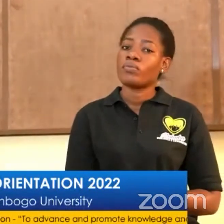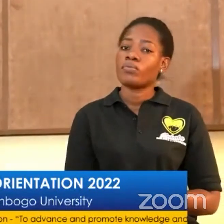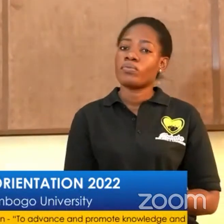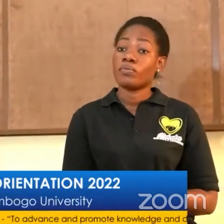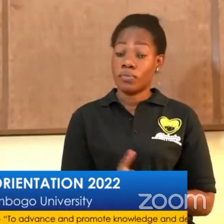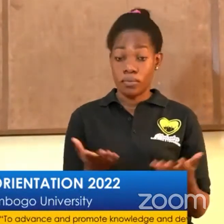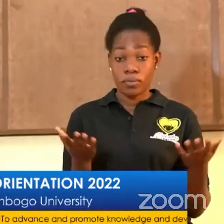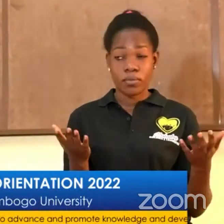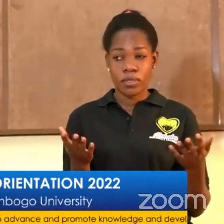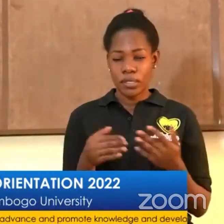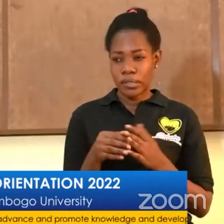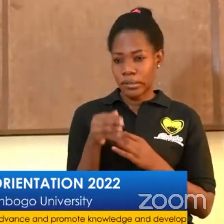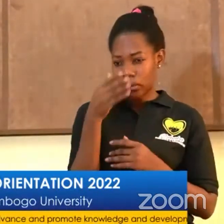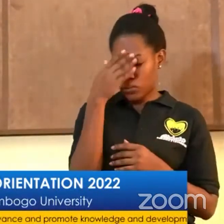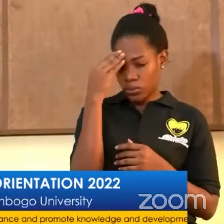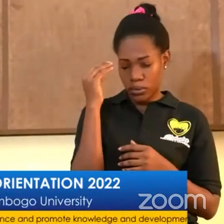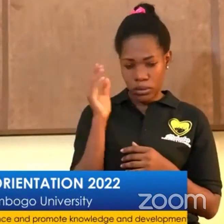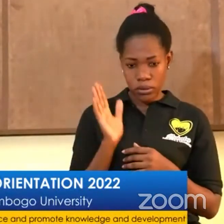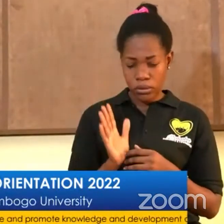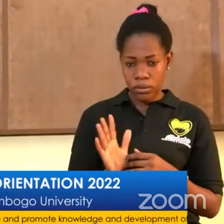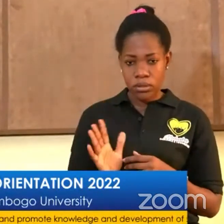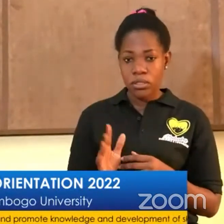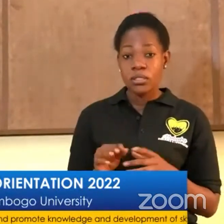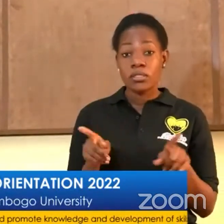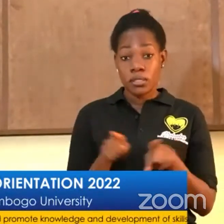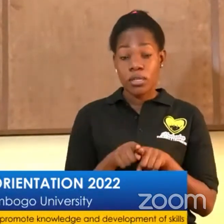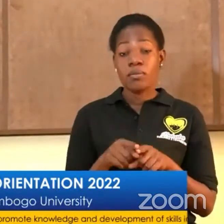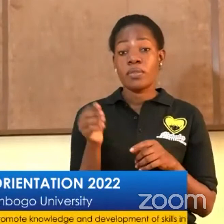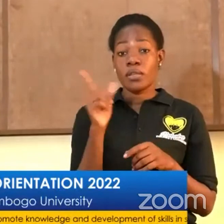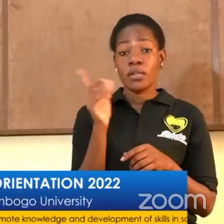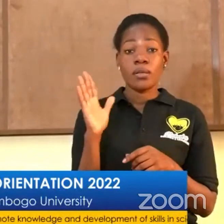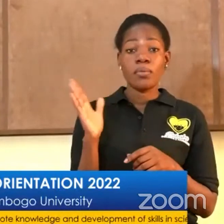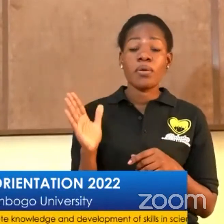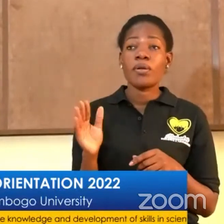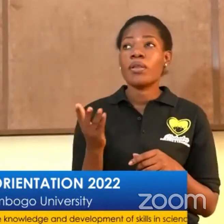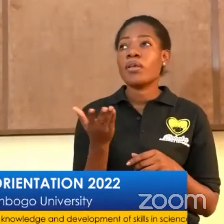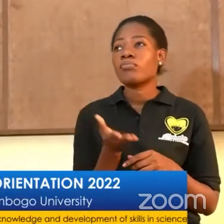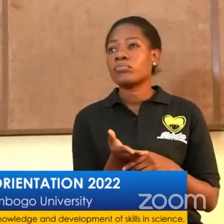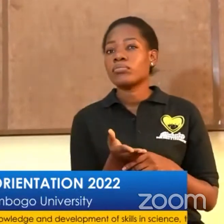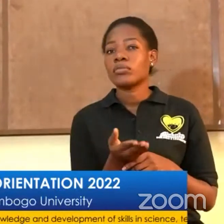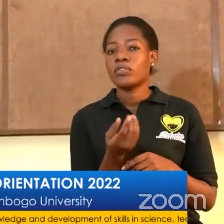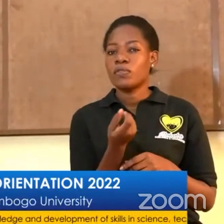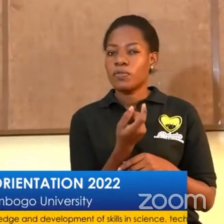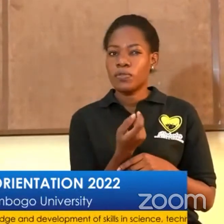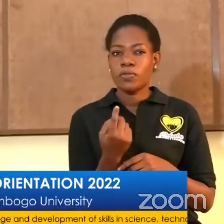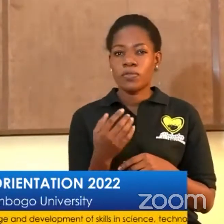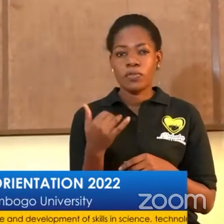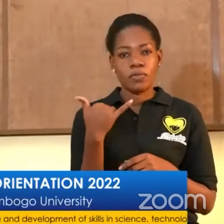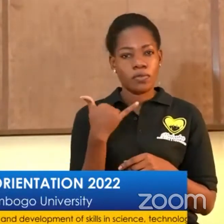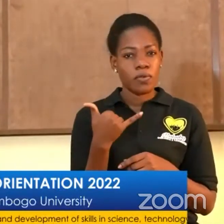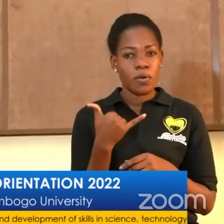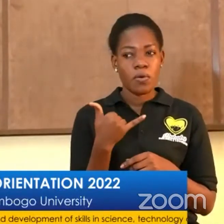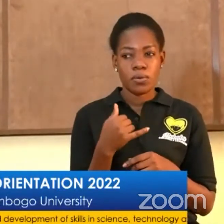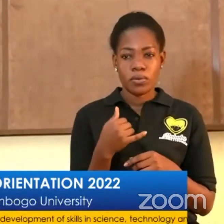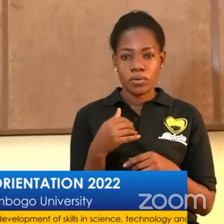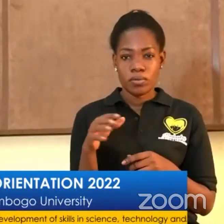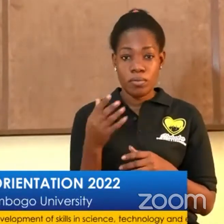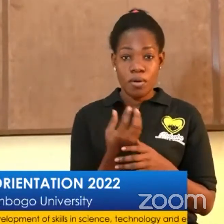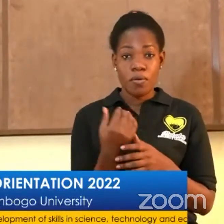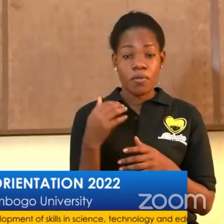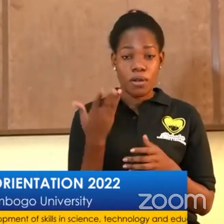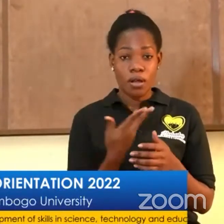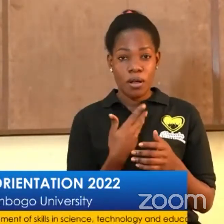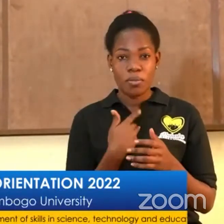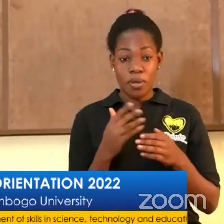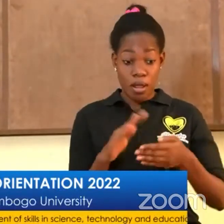By the way, before I forget, the library also has a few mobile devices or laptops,